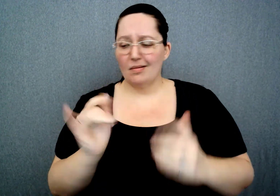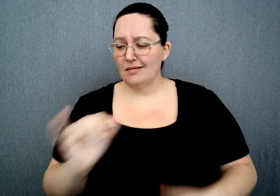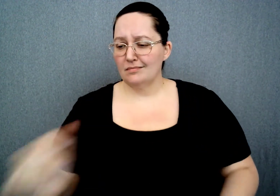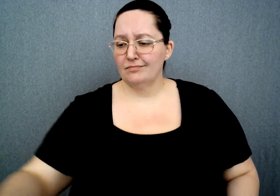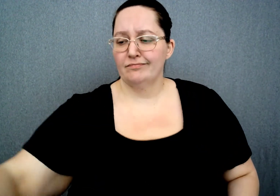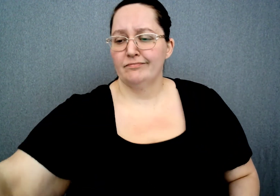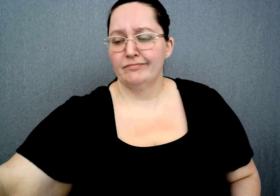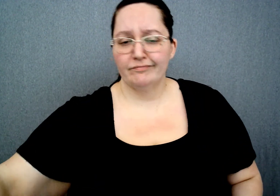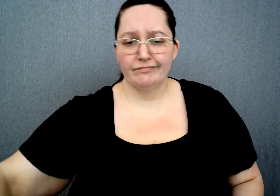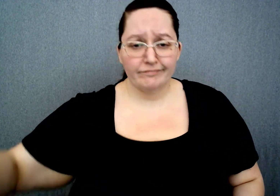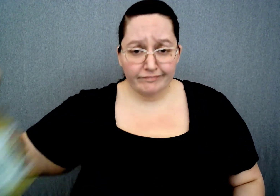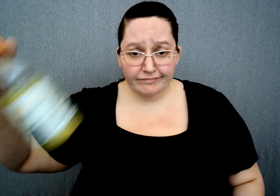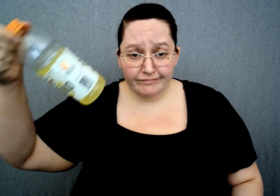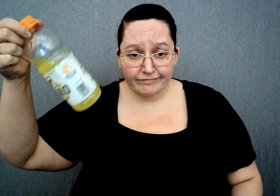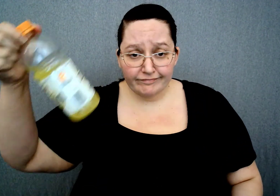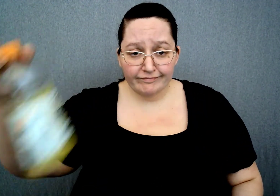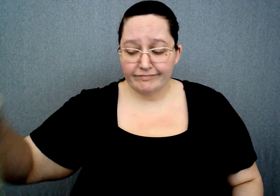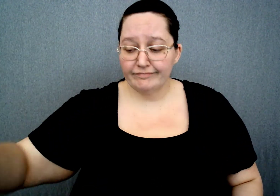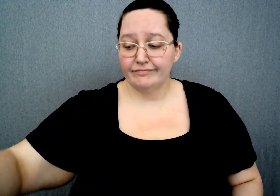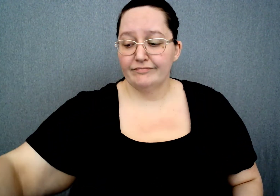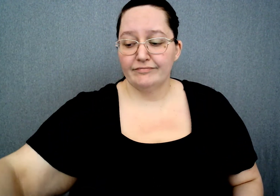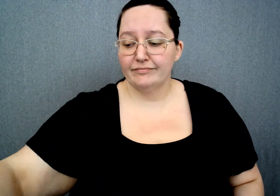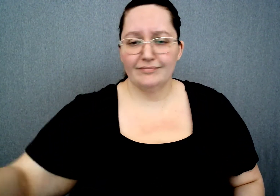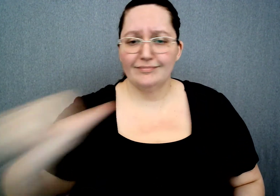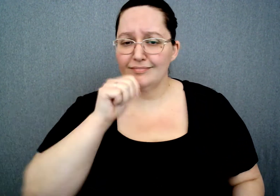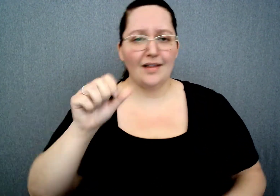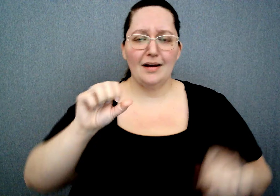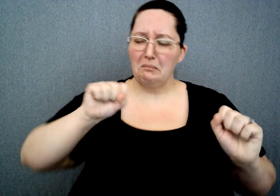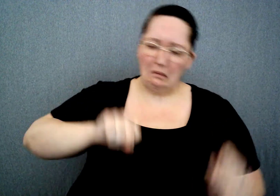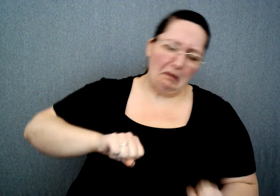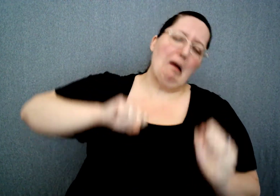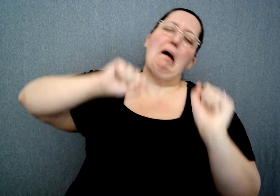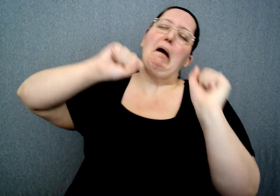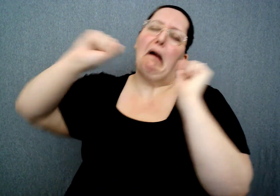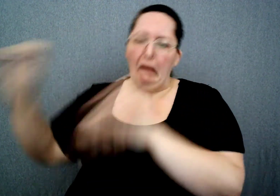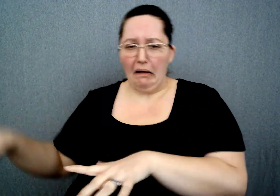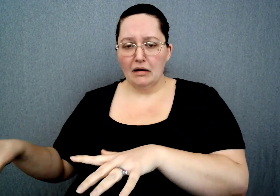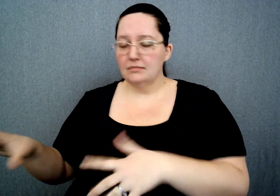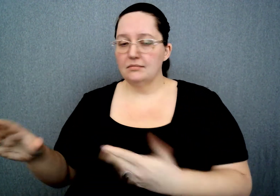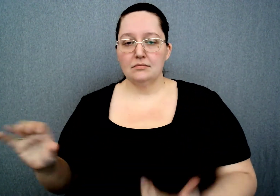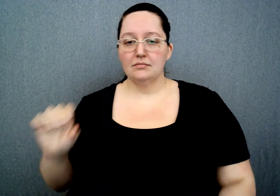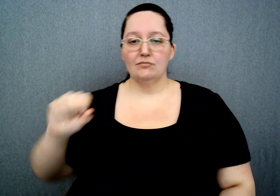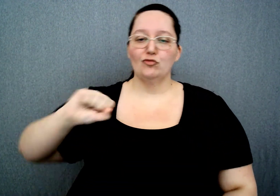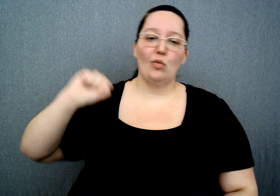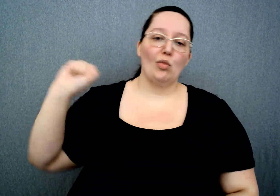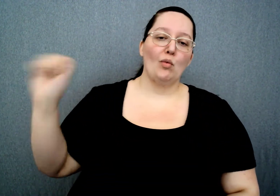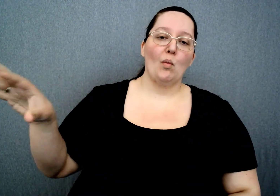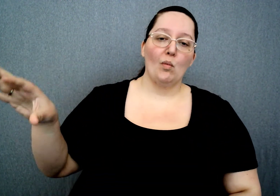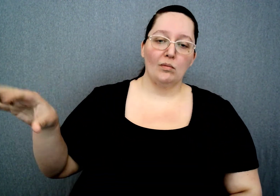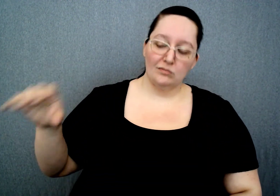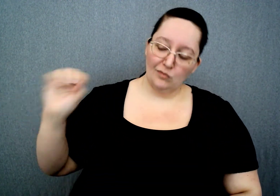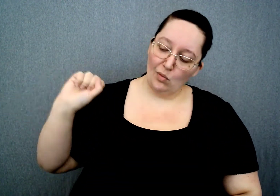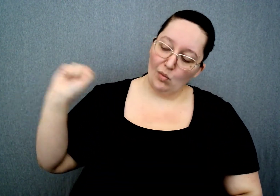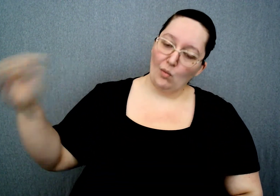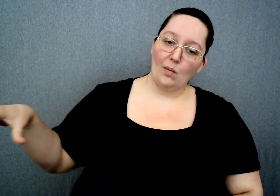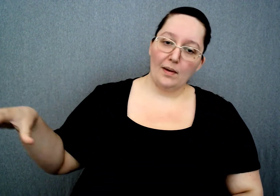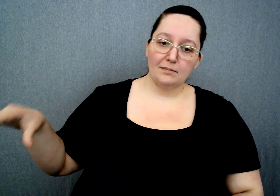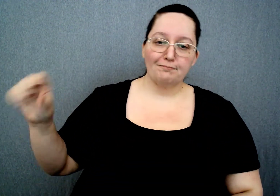like, I don't know, a bottle or a sheet of paper, right, you don't have to be dramatic and use both hands. Just use one. Throw